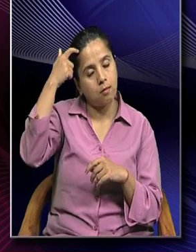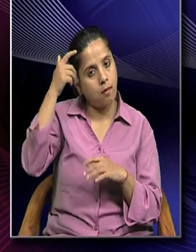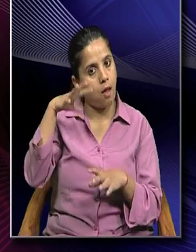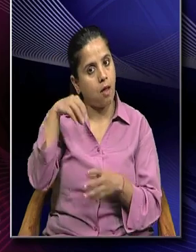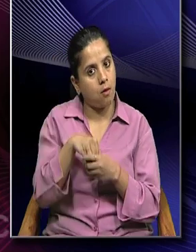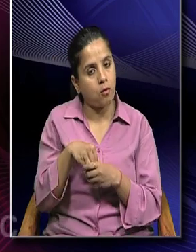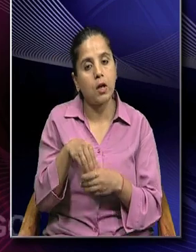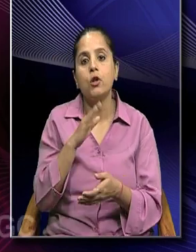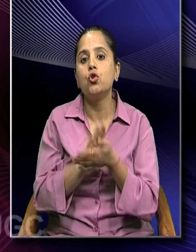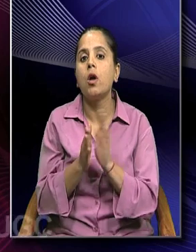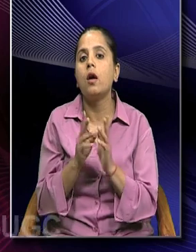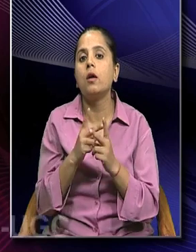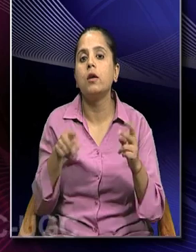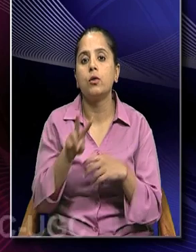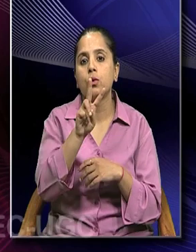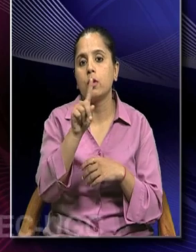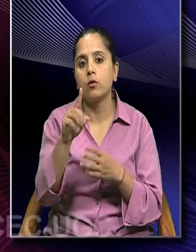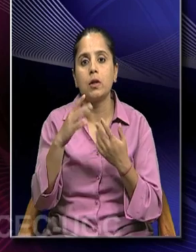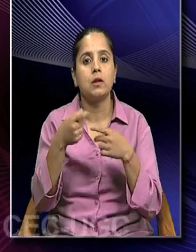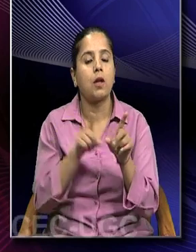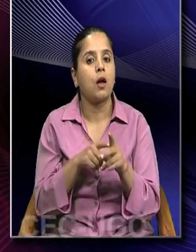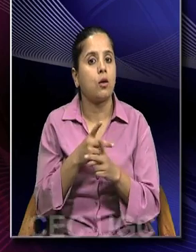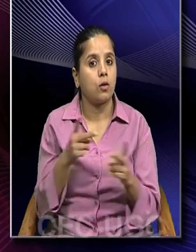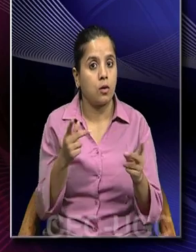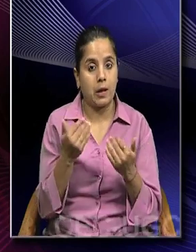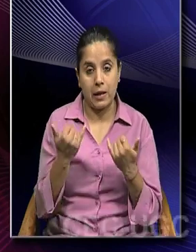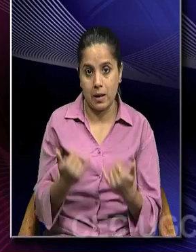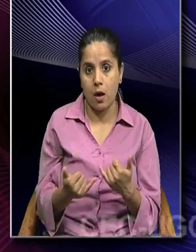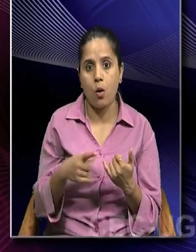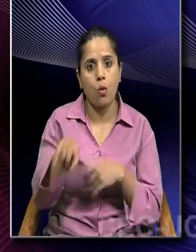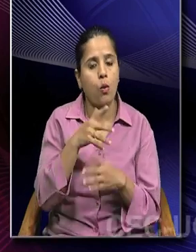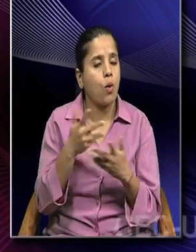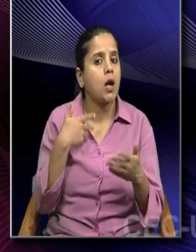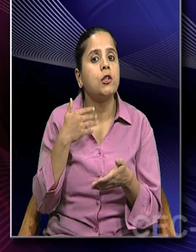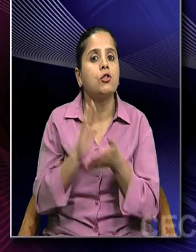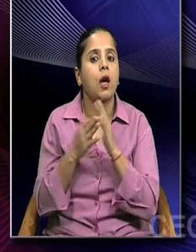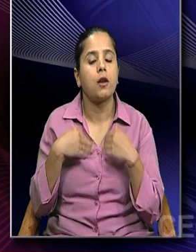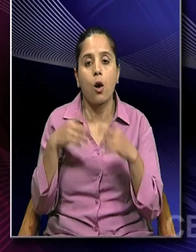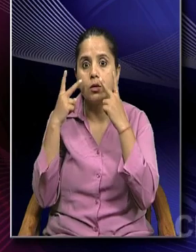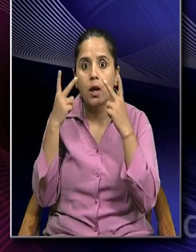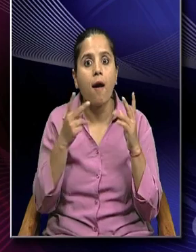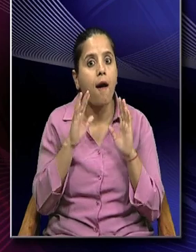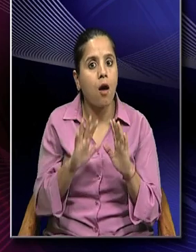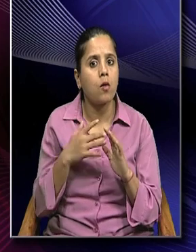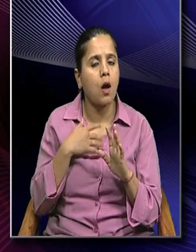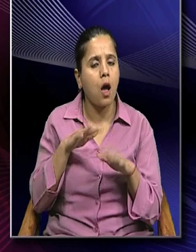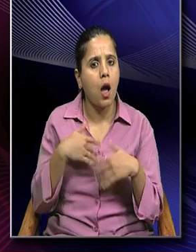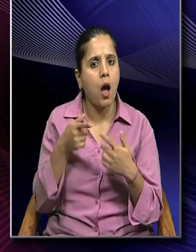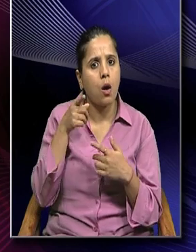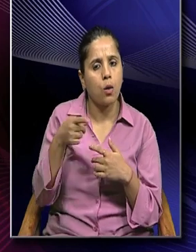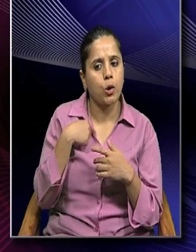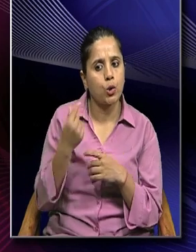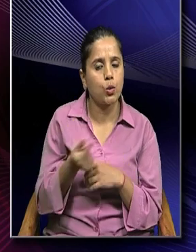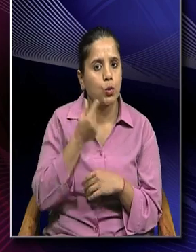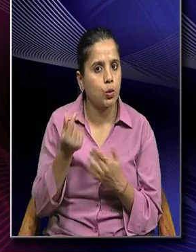the challenges of 21st century, that is as on date whatever challenge I am witnessing, how to make good use